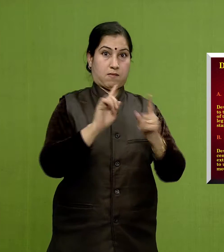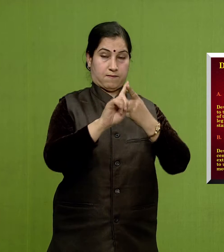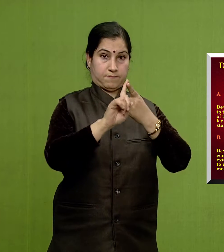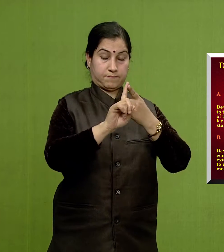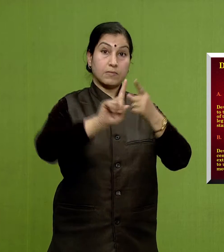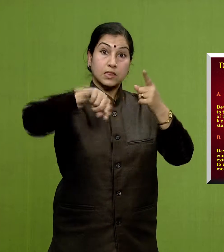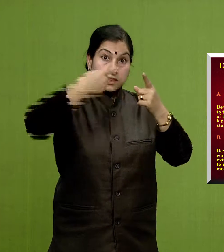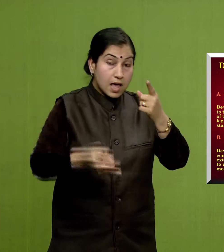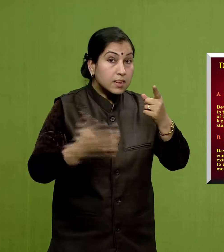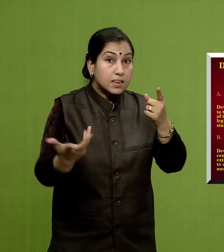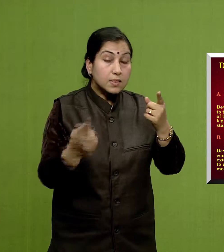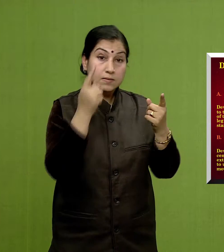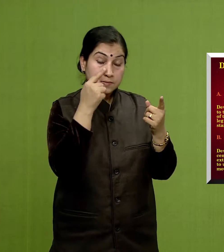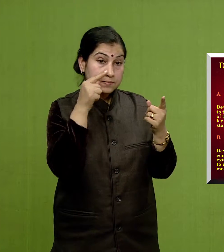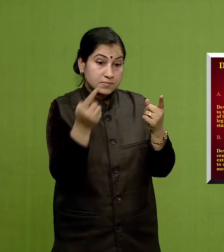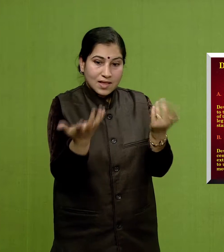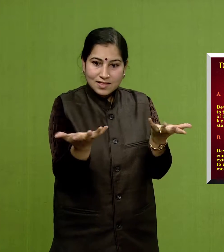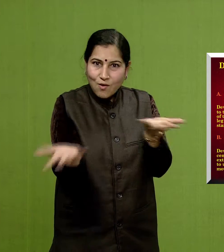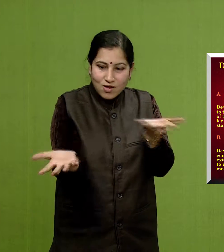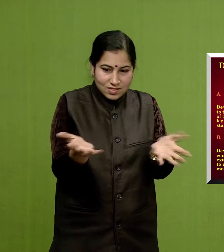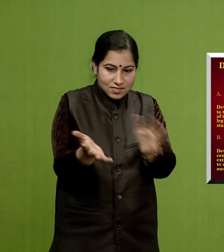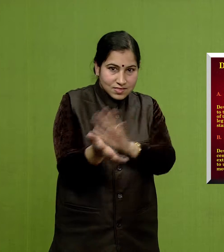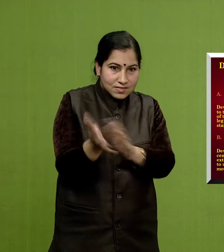then she could catch hold of objects,